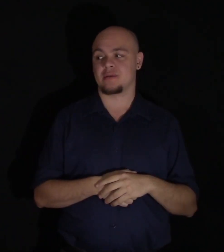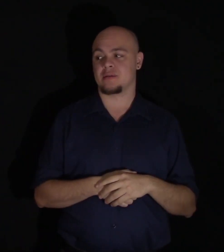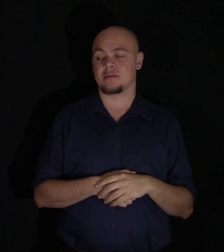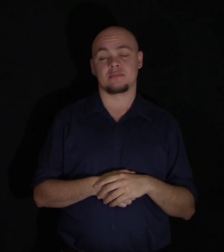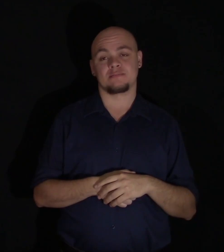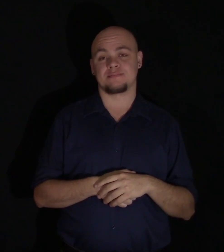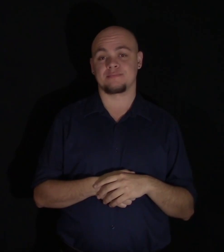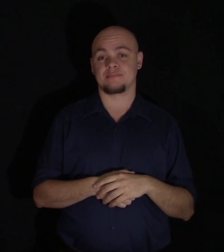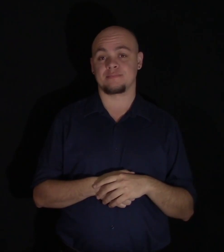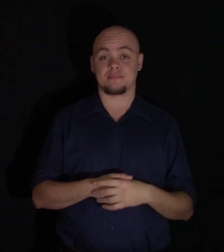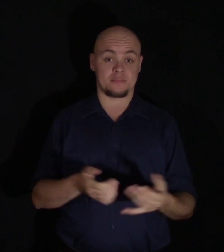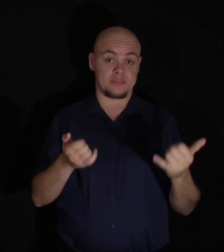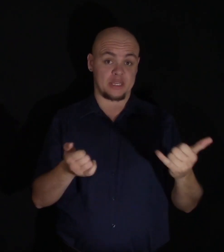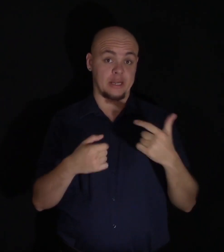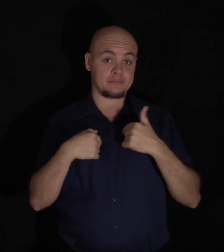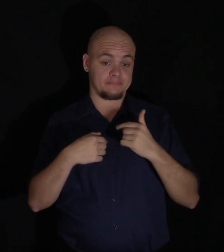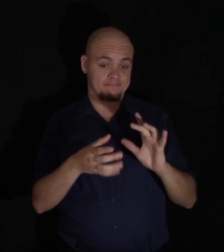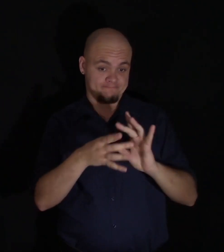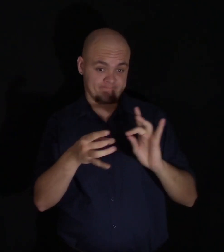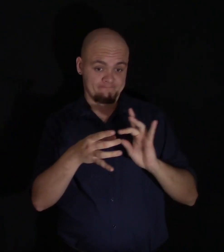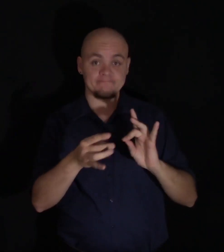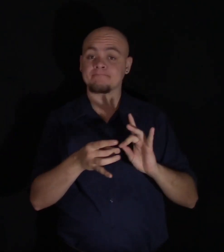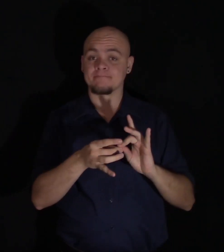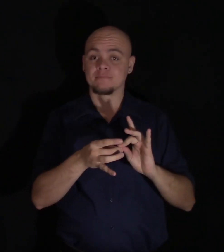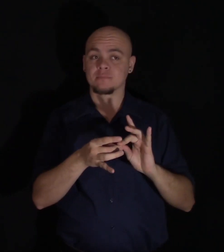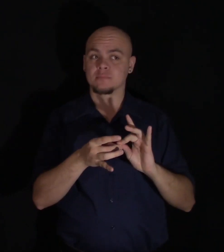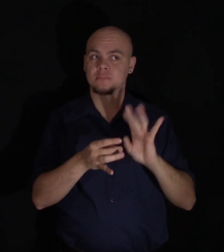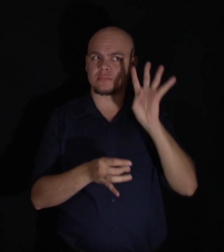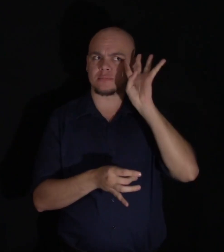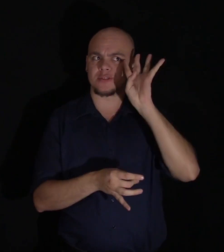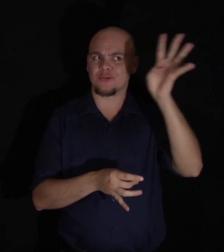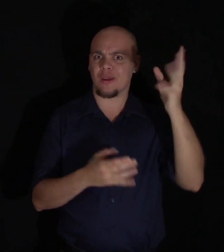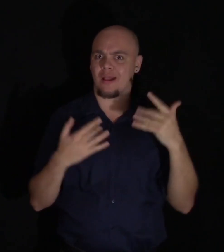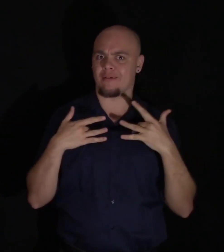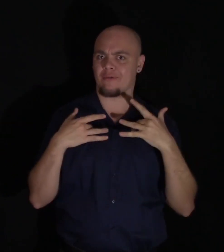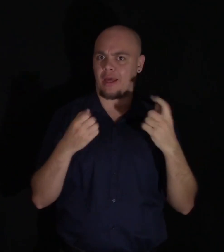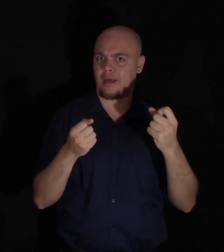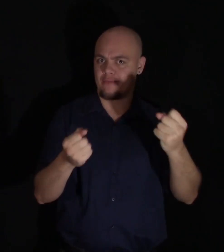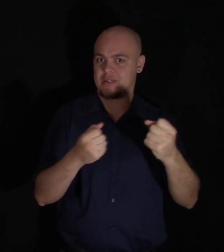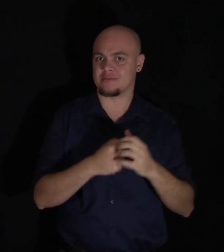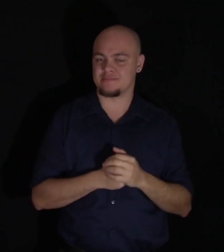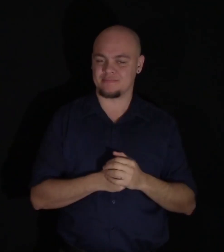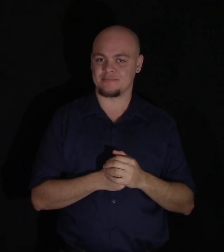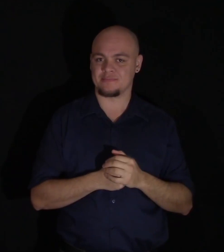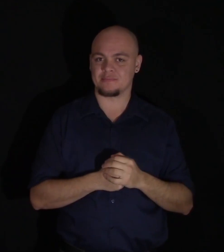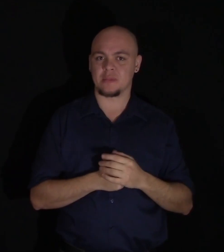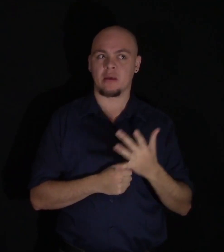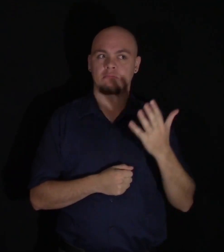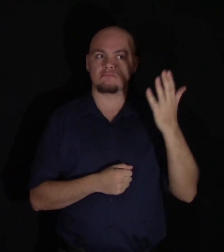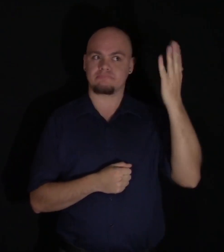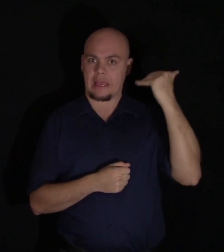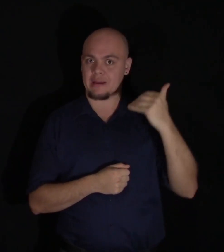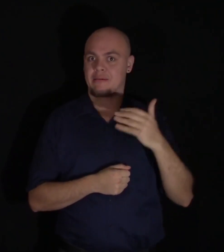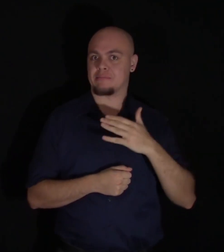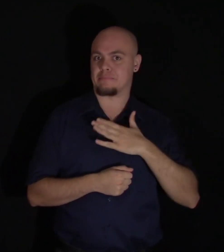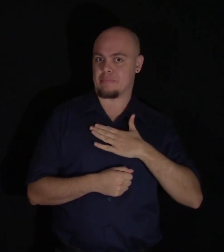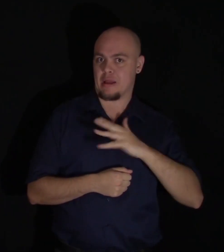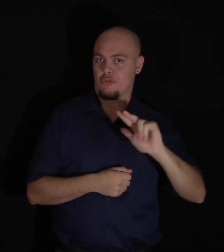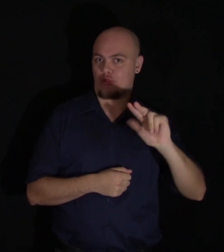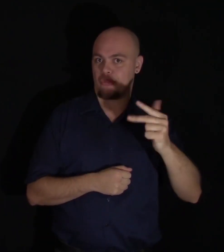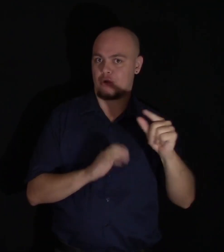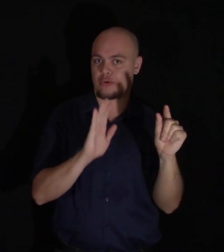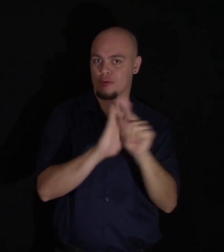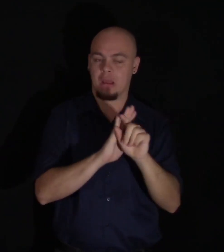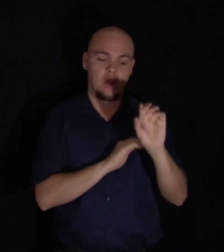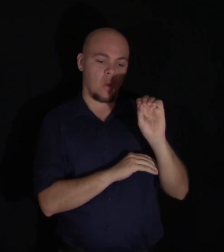I wanted to talk to you today about creative confidence. I'm going to start way back in the 3rd grade at